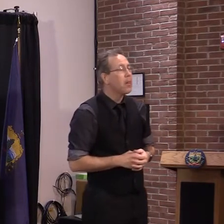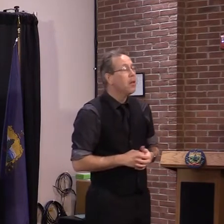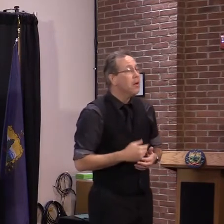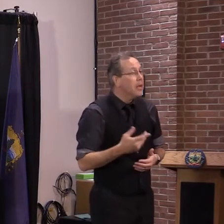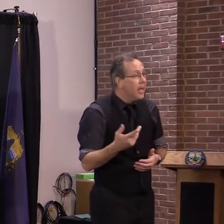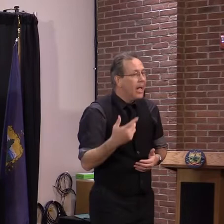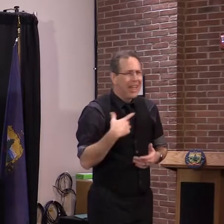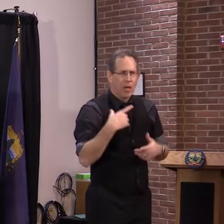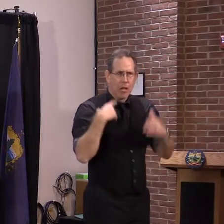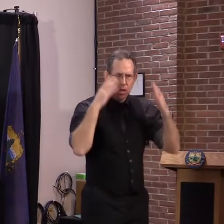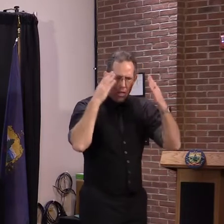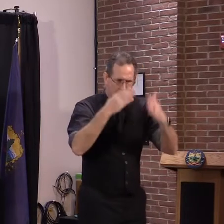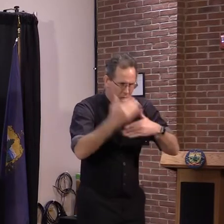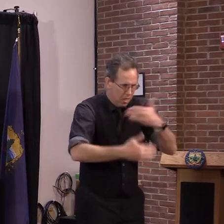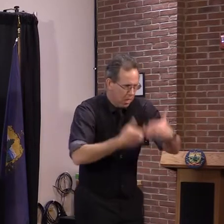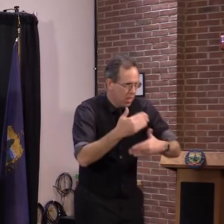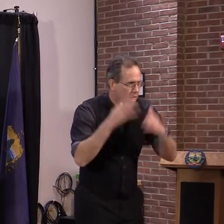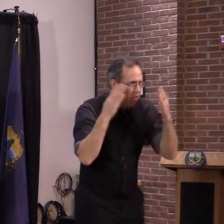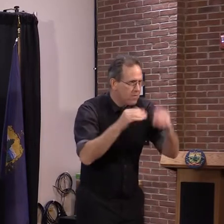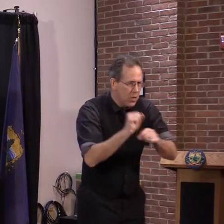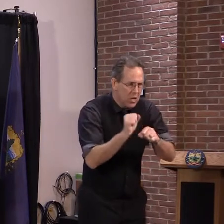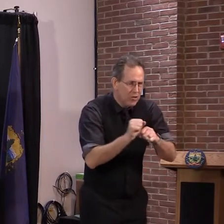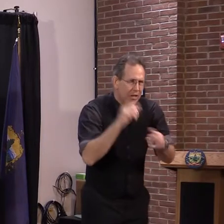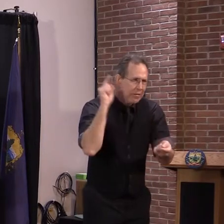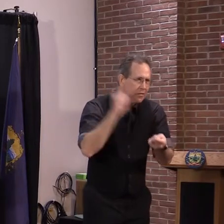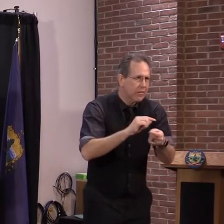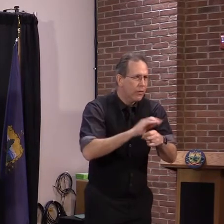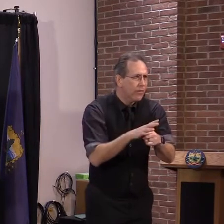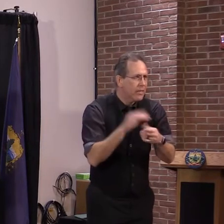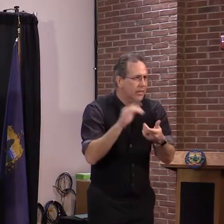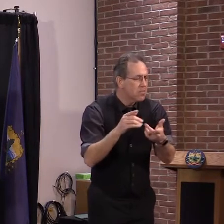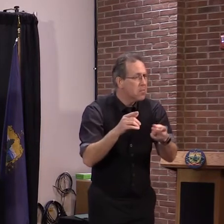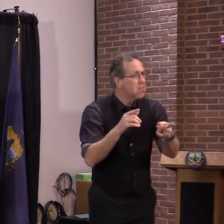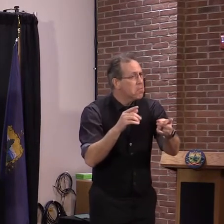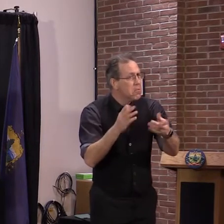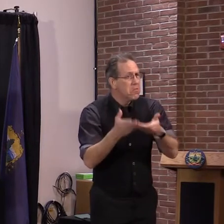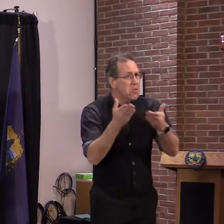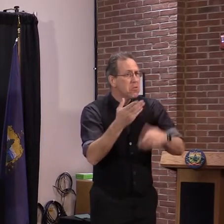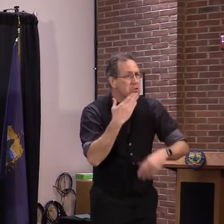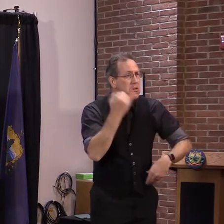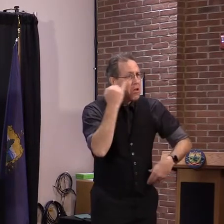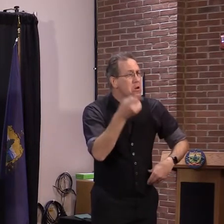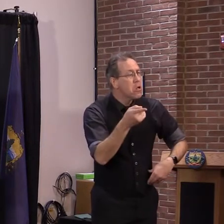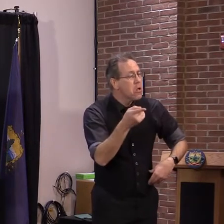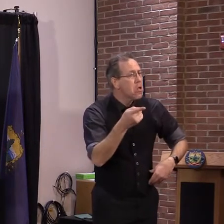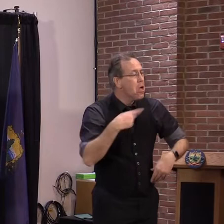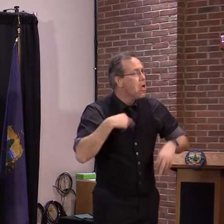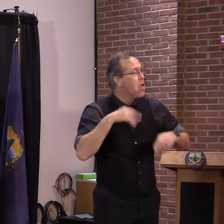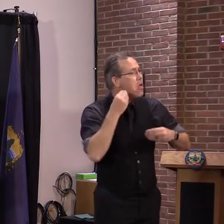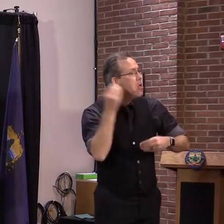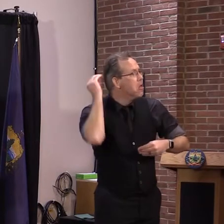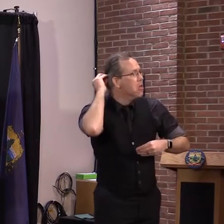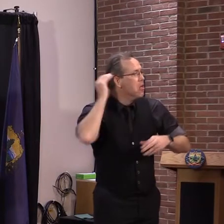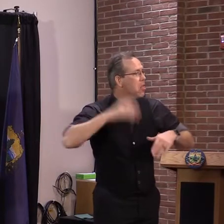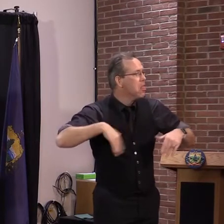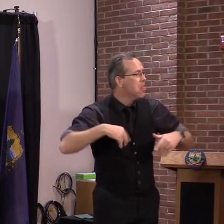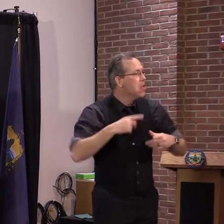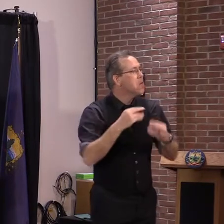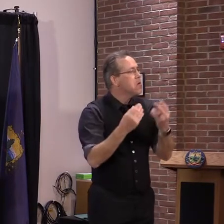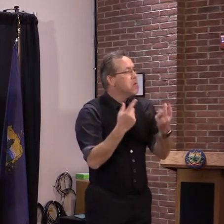at hand, which is the pandemic. Haven't had thoughts about